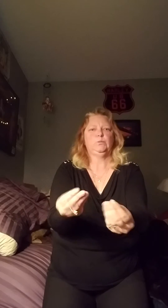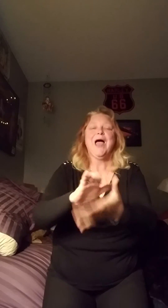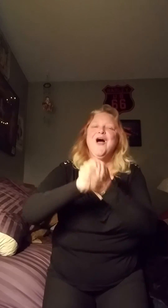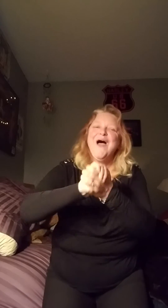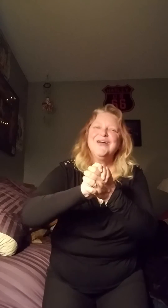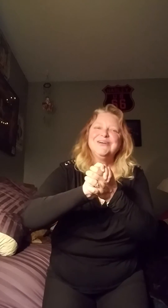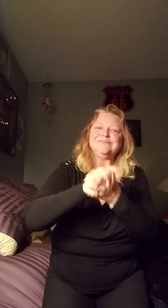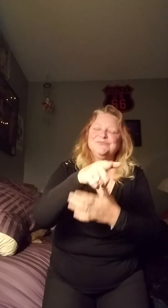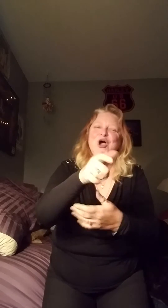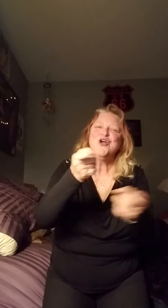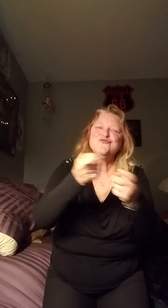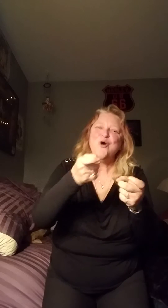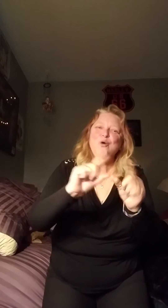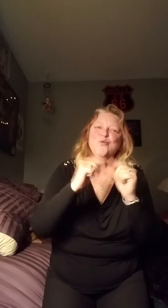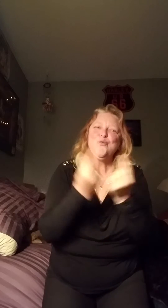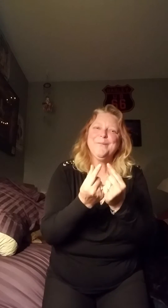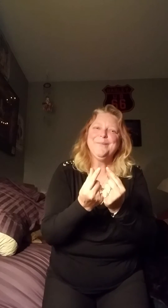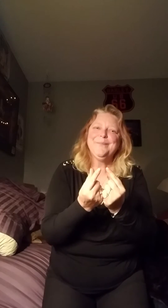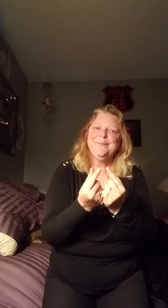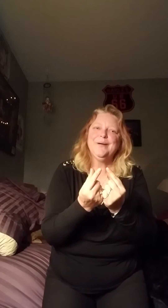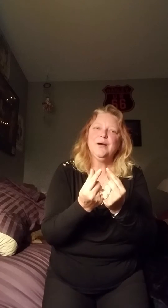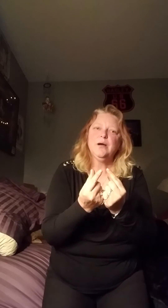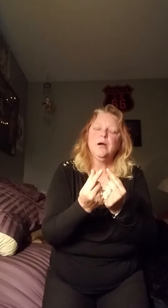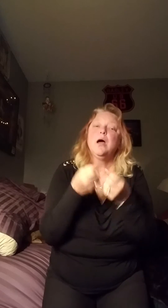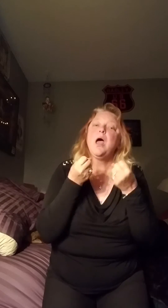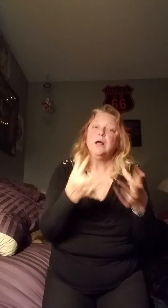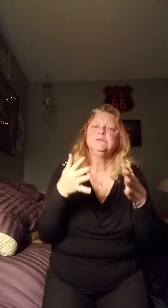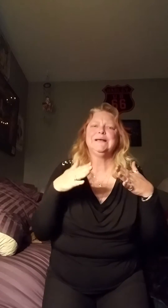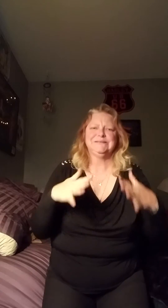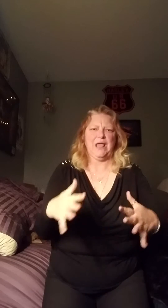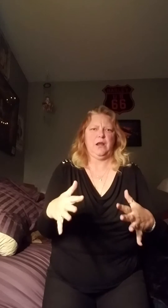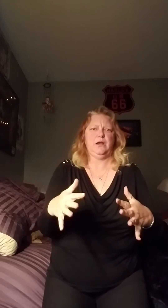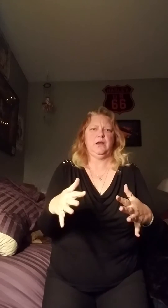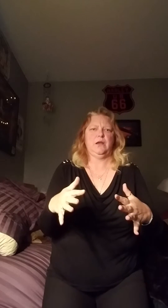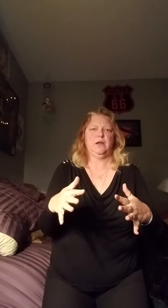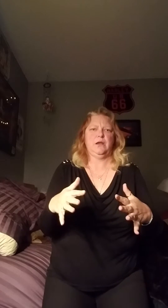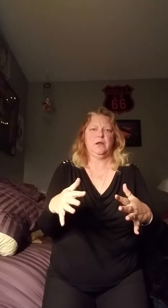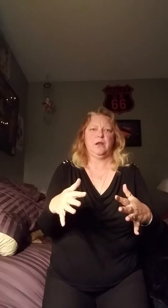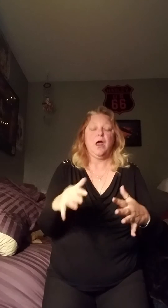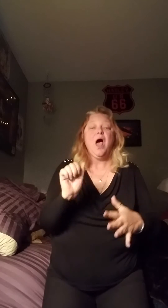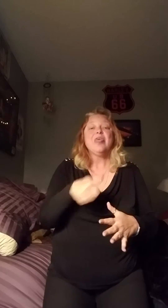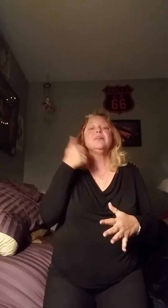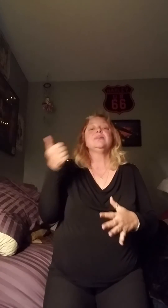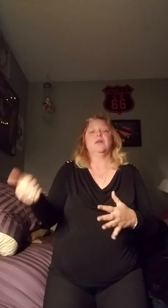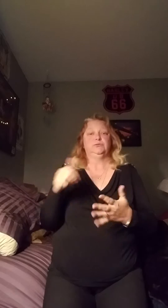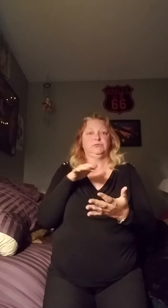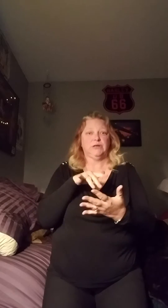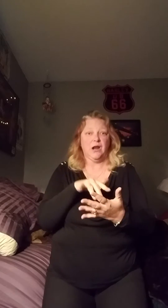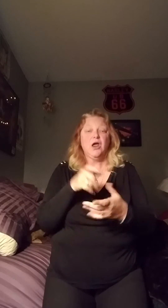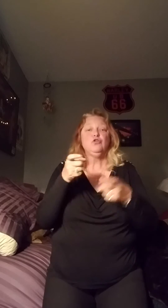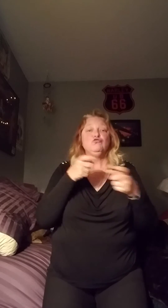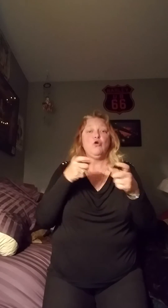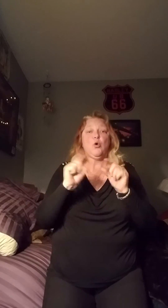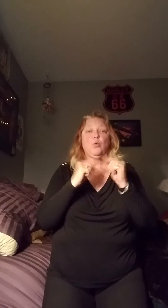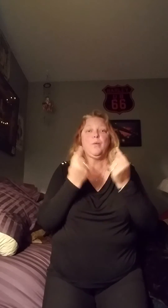you're a control group. Causes anxiety. In other studies, the control group doesn't know they're